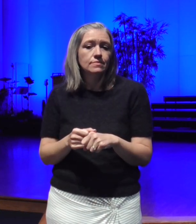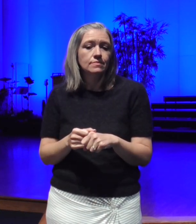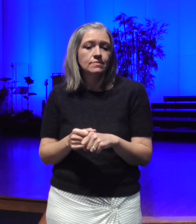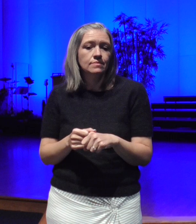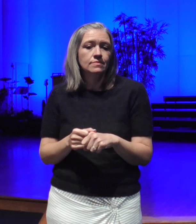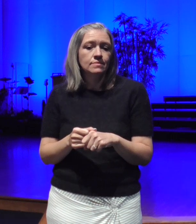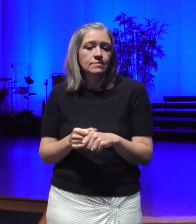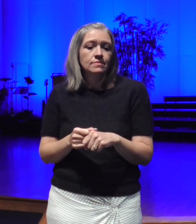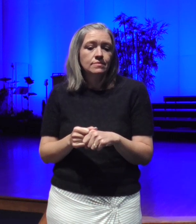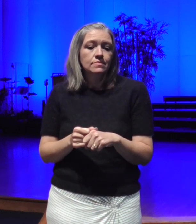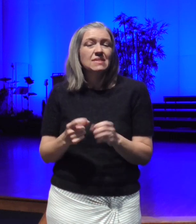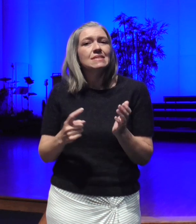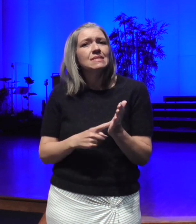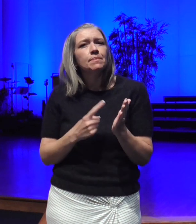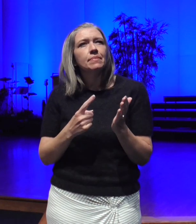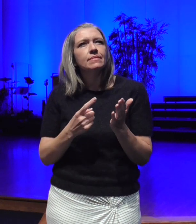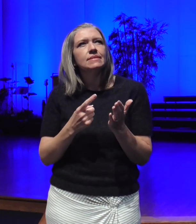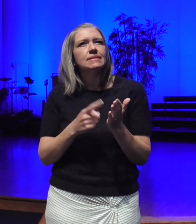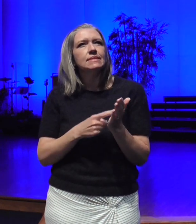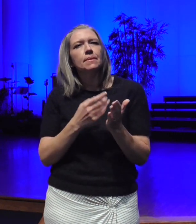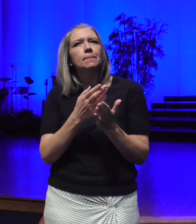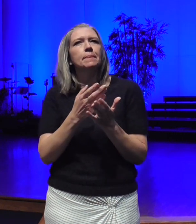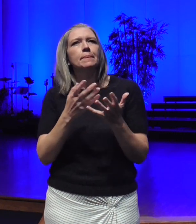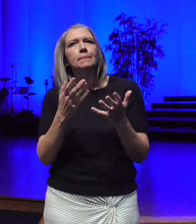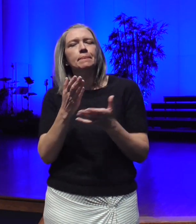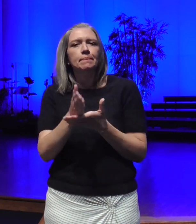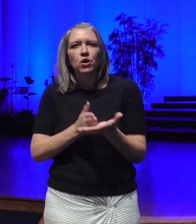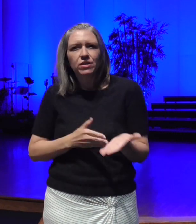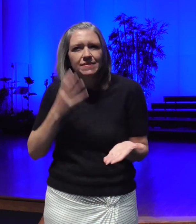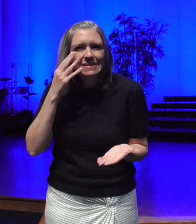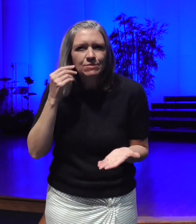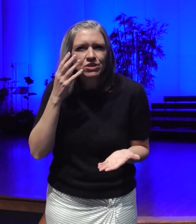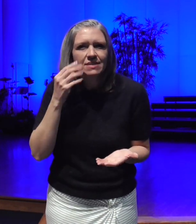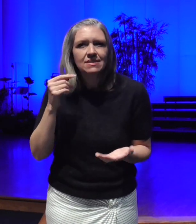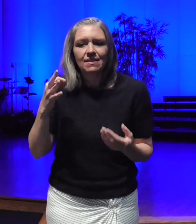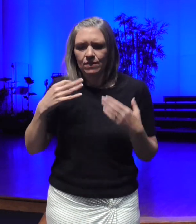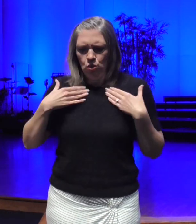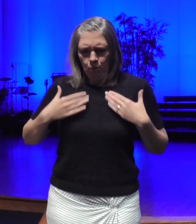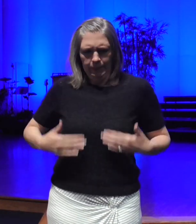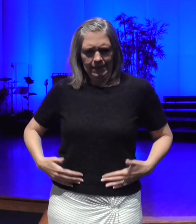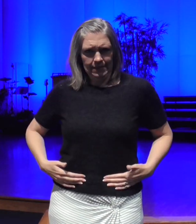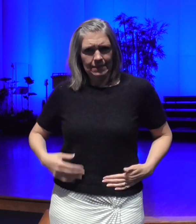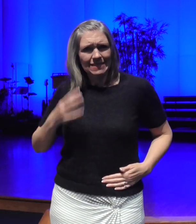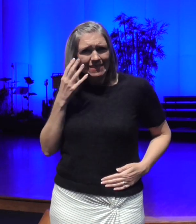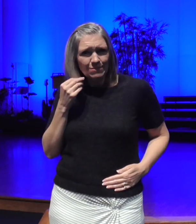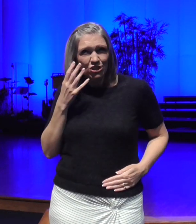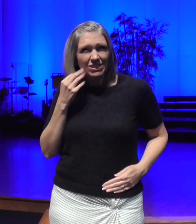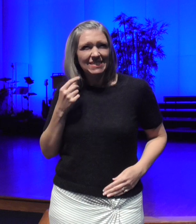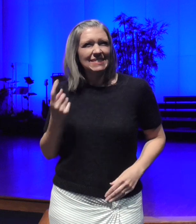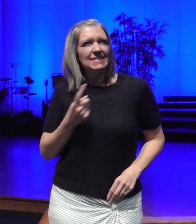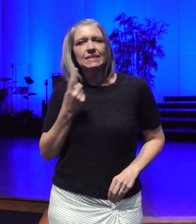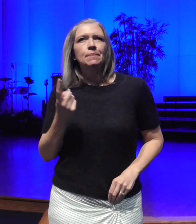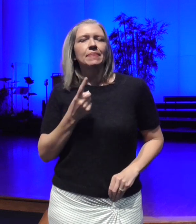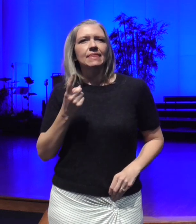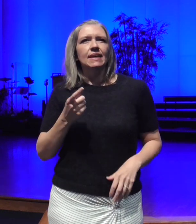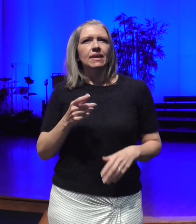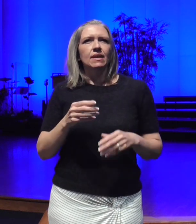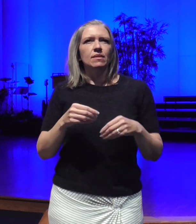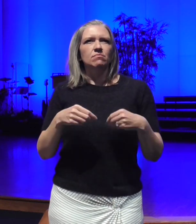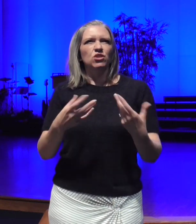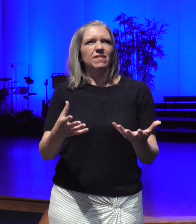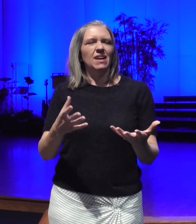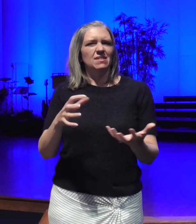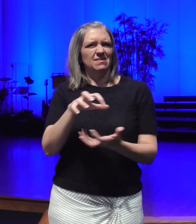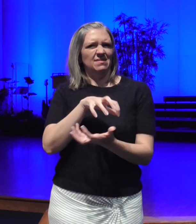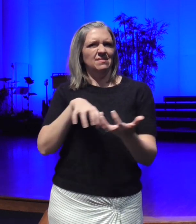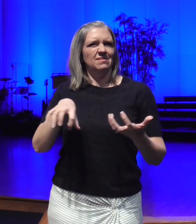Something in the experience of being a human, however, causes us to be confused about